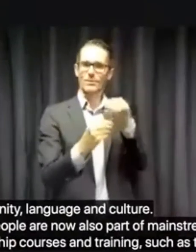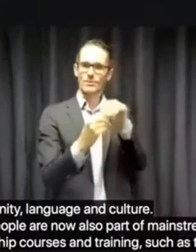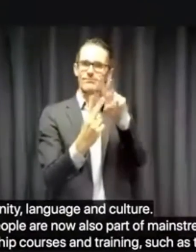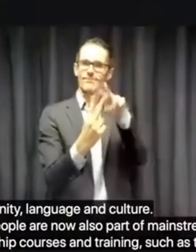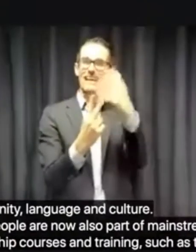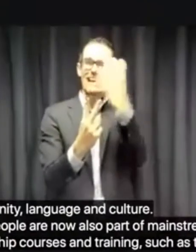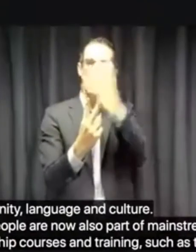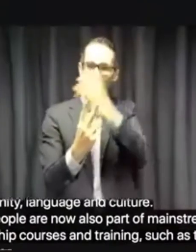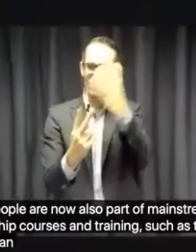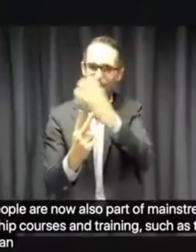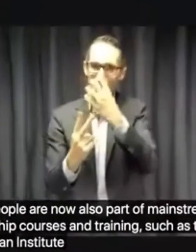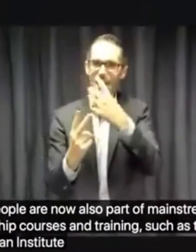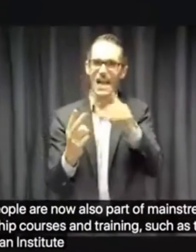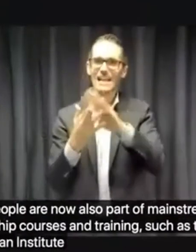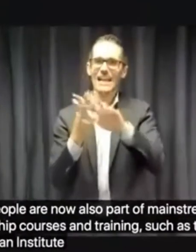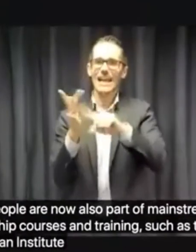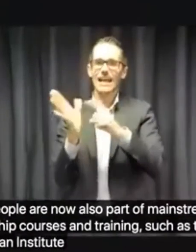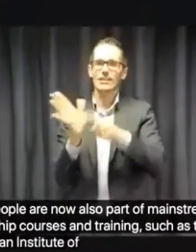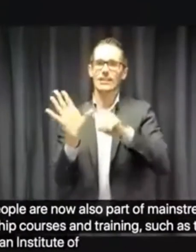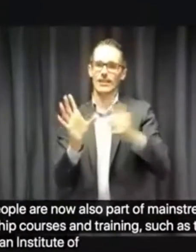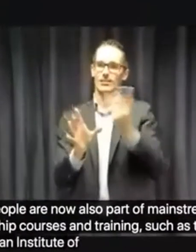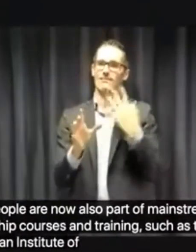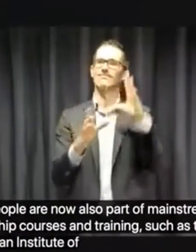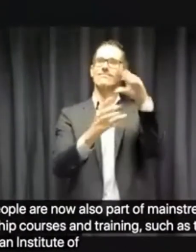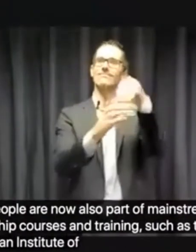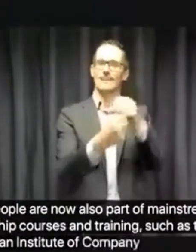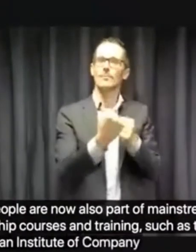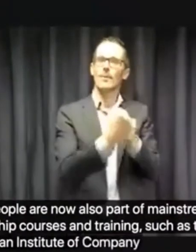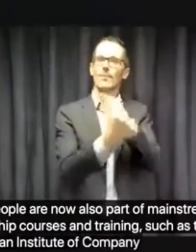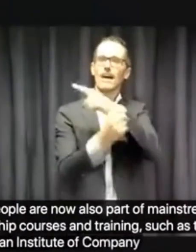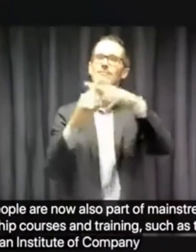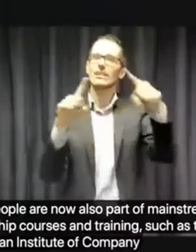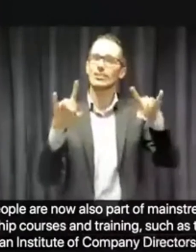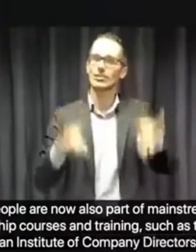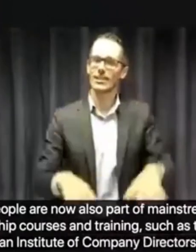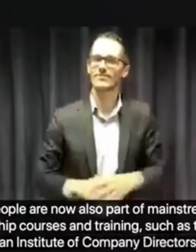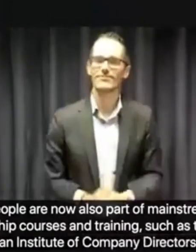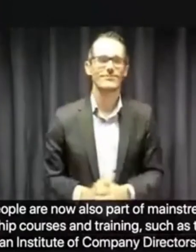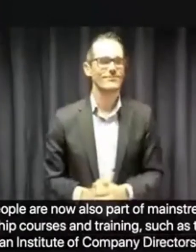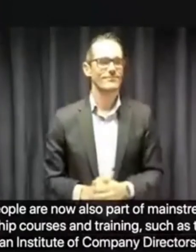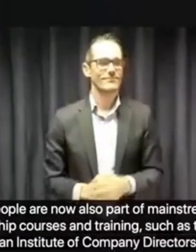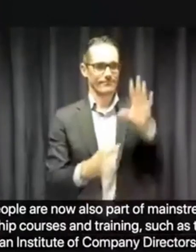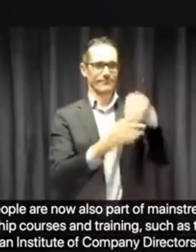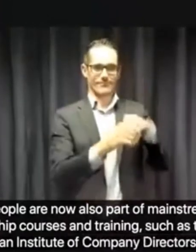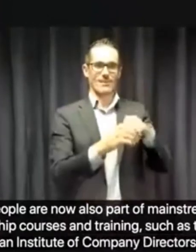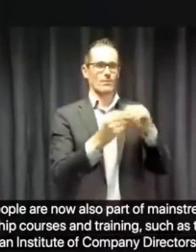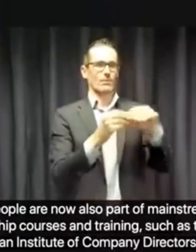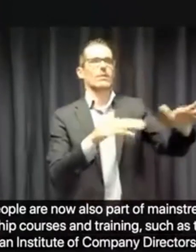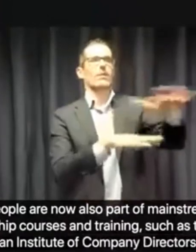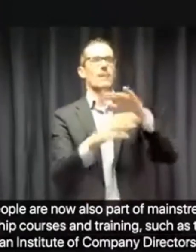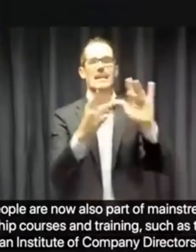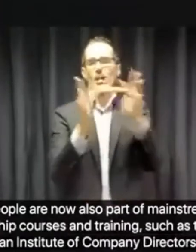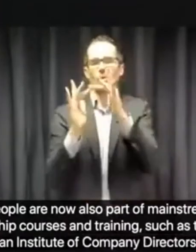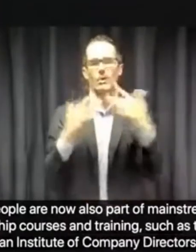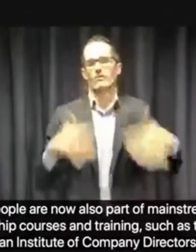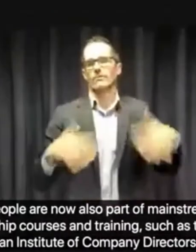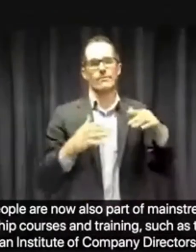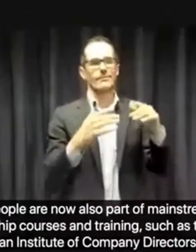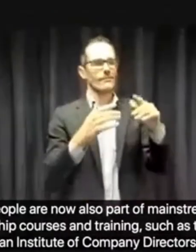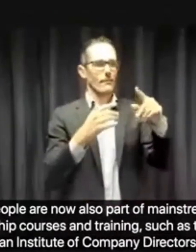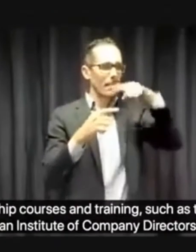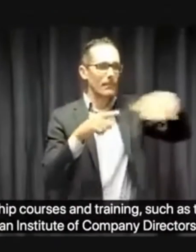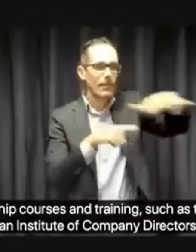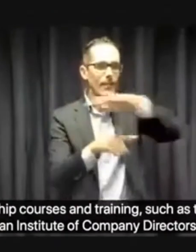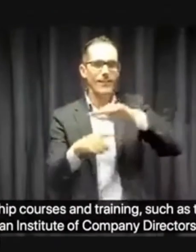AICD, which I was involved in with Gavin Balhari and Elizabeth Fisher, where we had support provided by especially Australia.